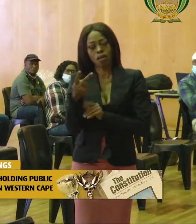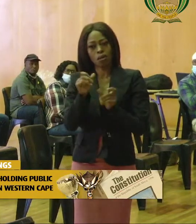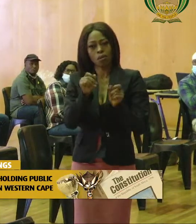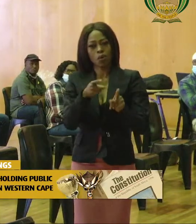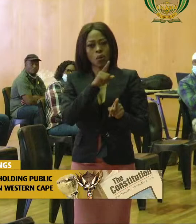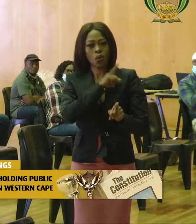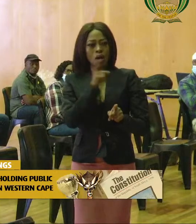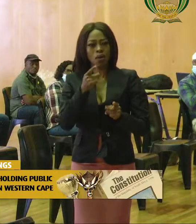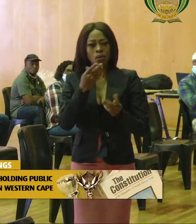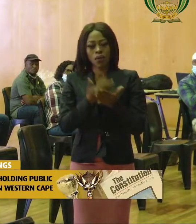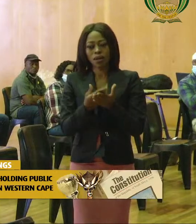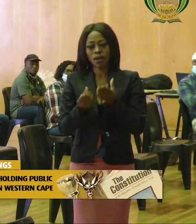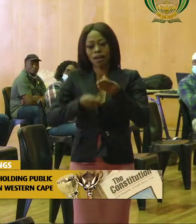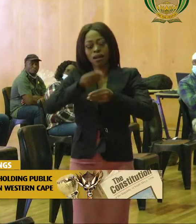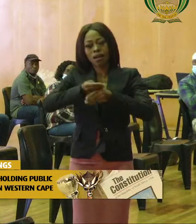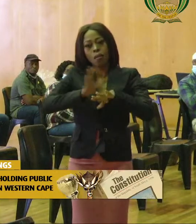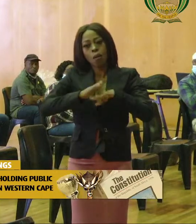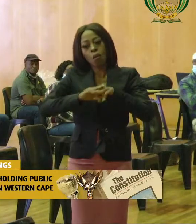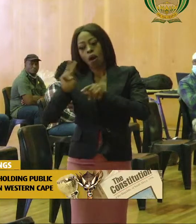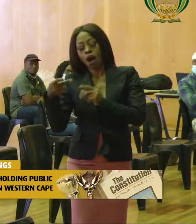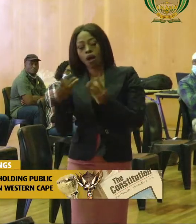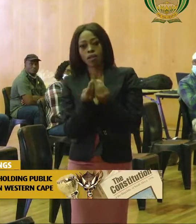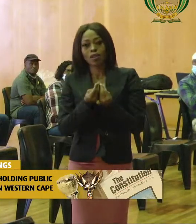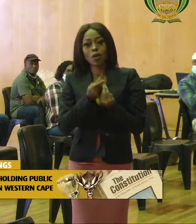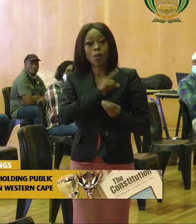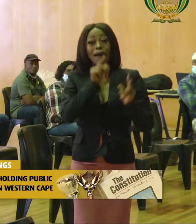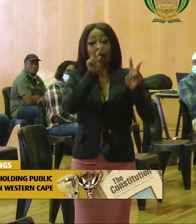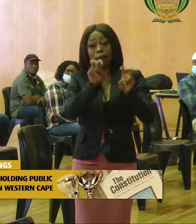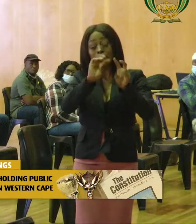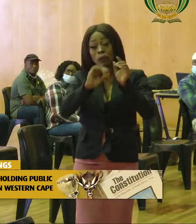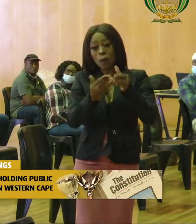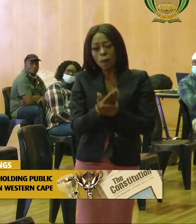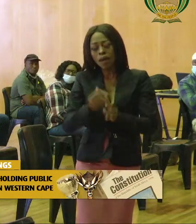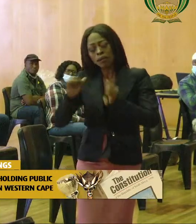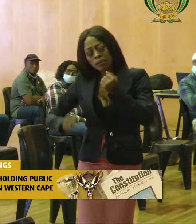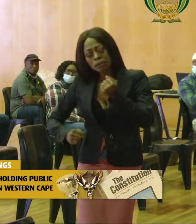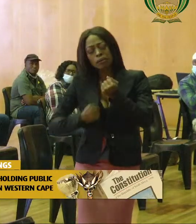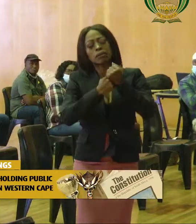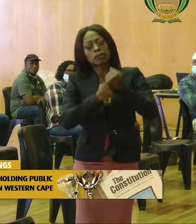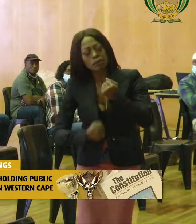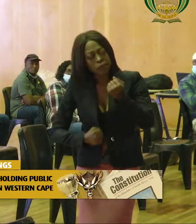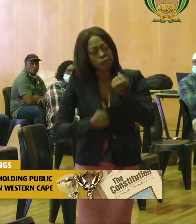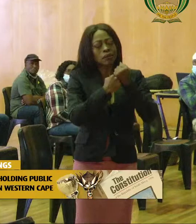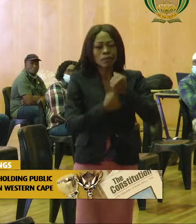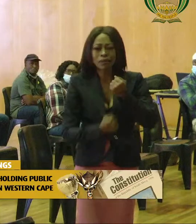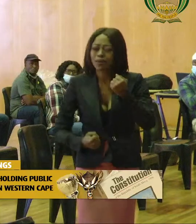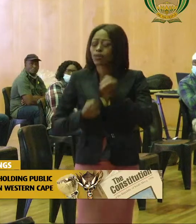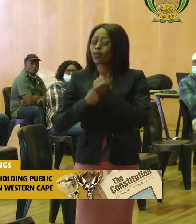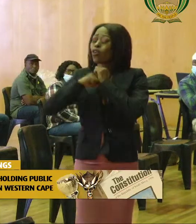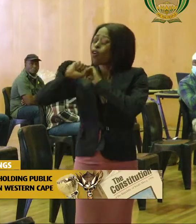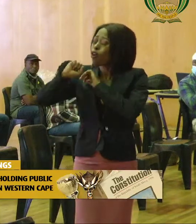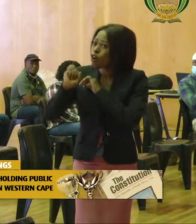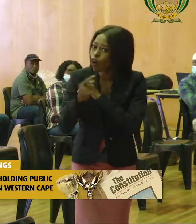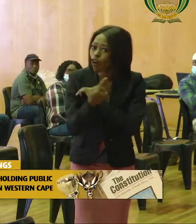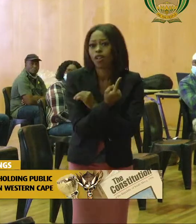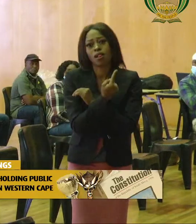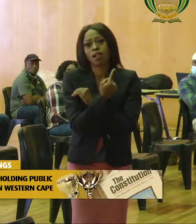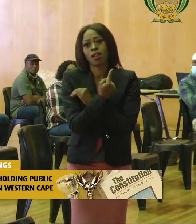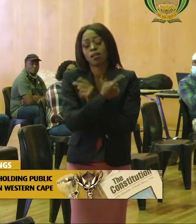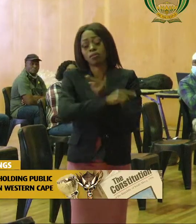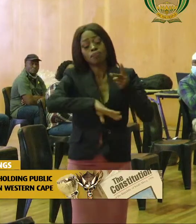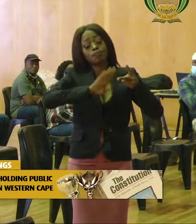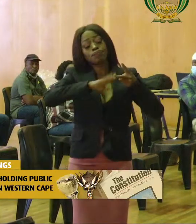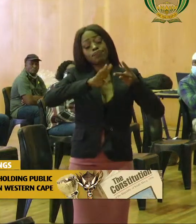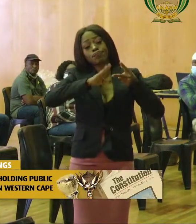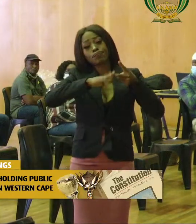sibeke ezinye izinto ngoba lo mba webill wona siwusupportile sisonke singabaleli sithethe into eyi-1.